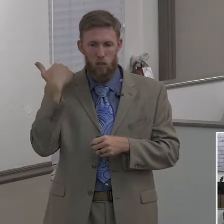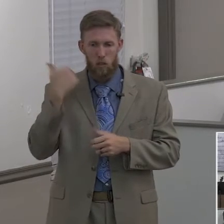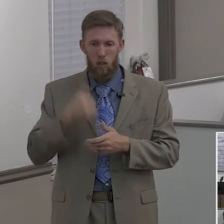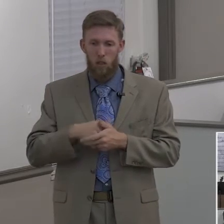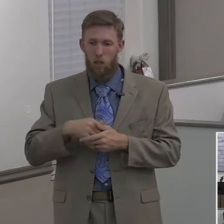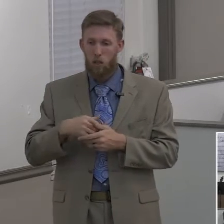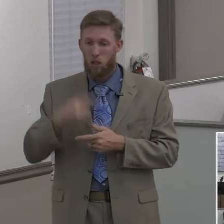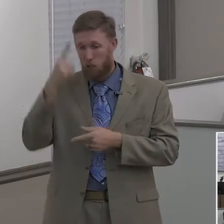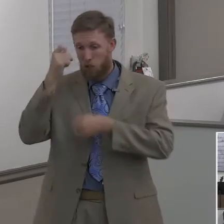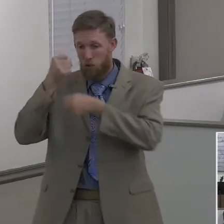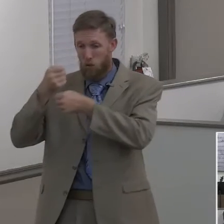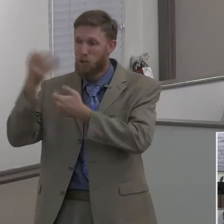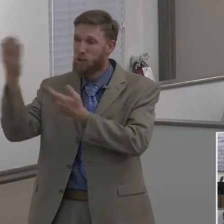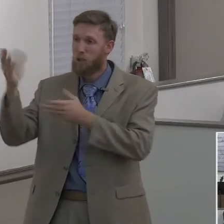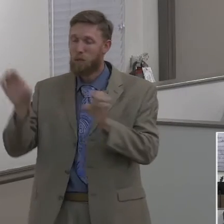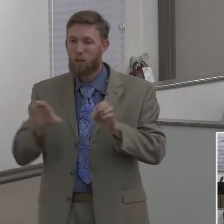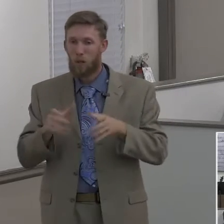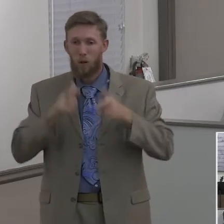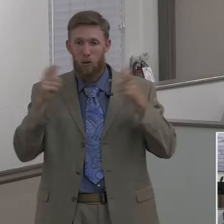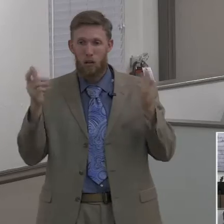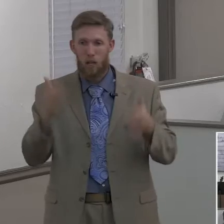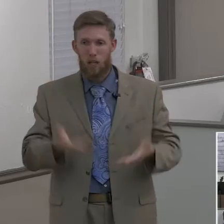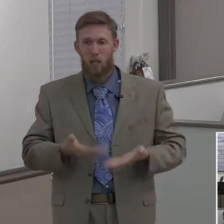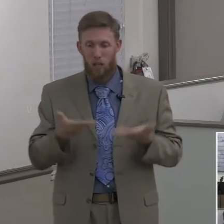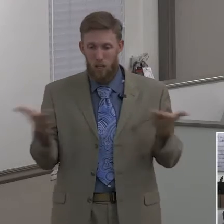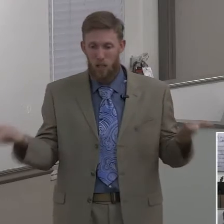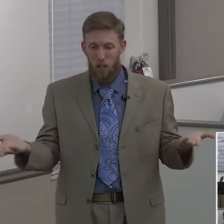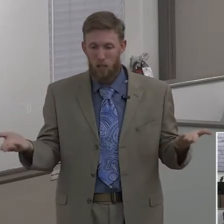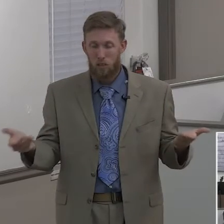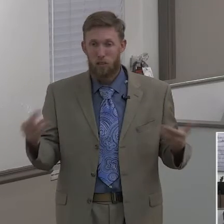Trust me to do great things in your life.